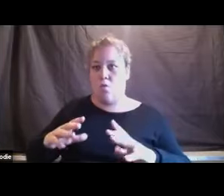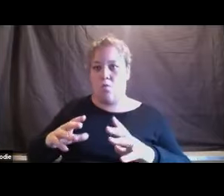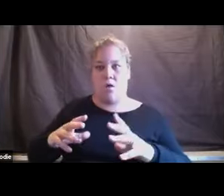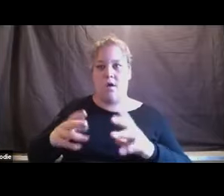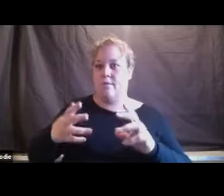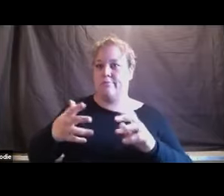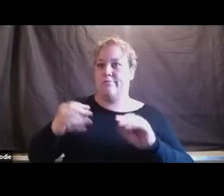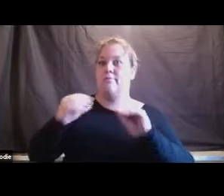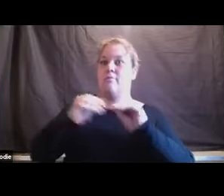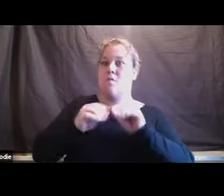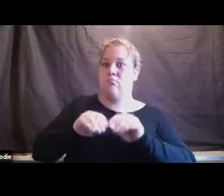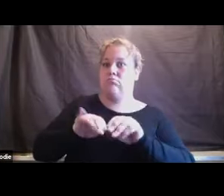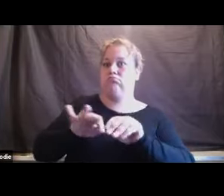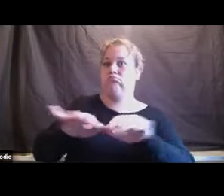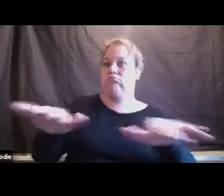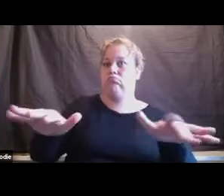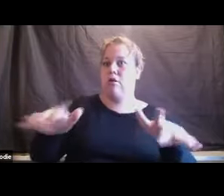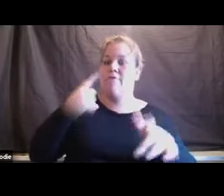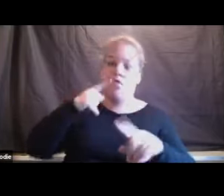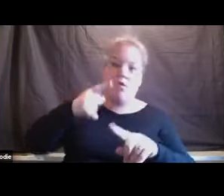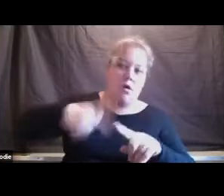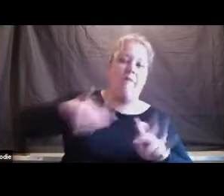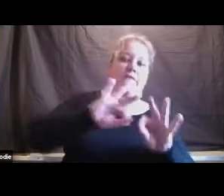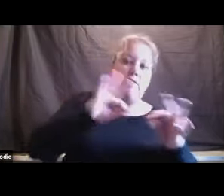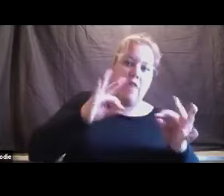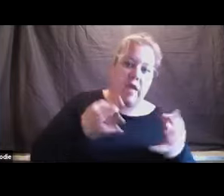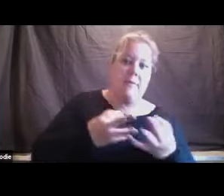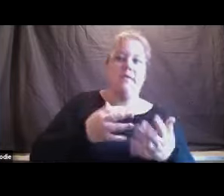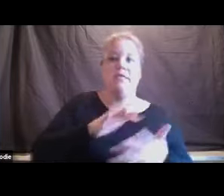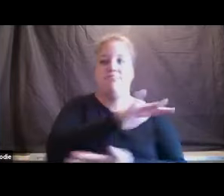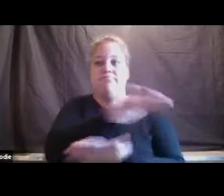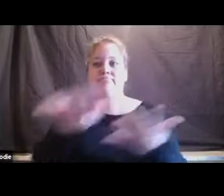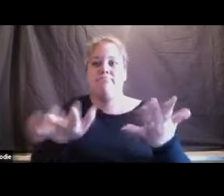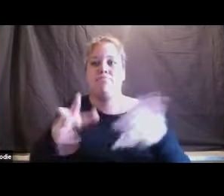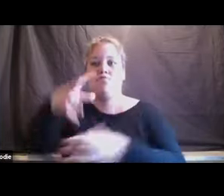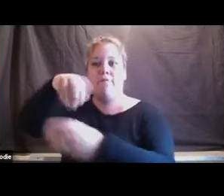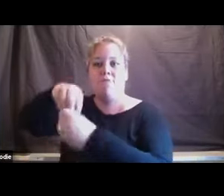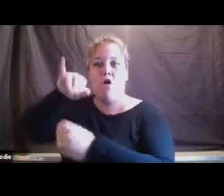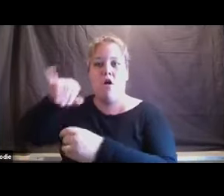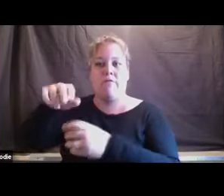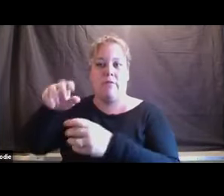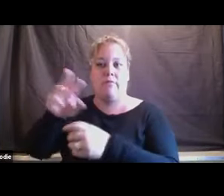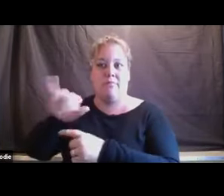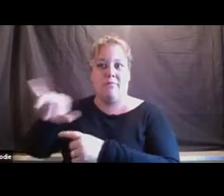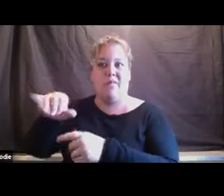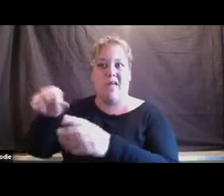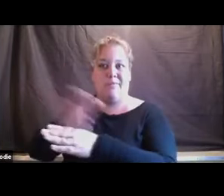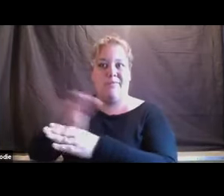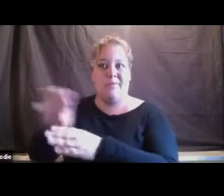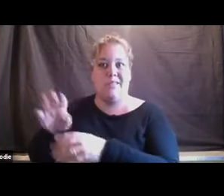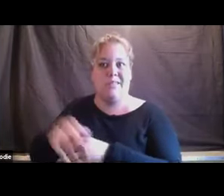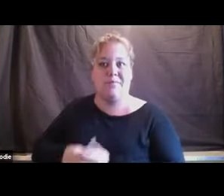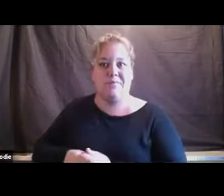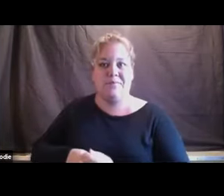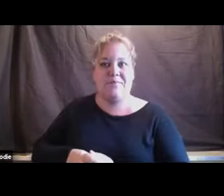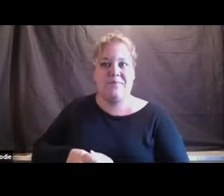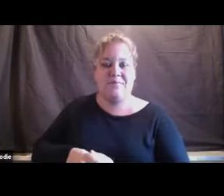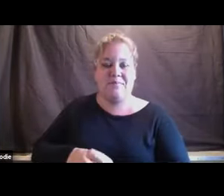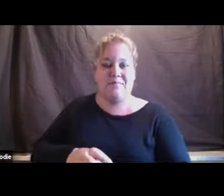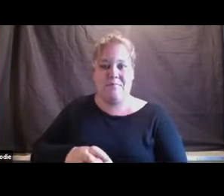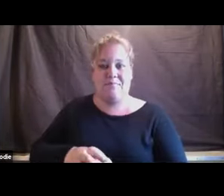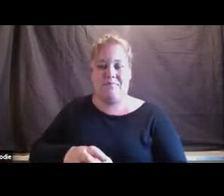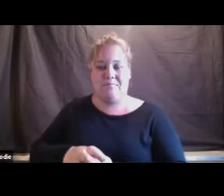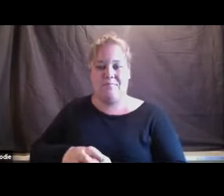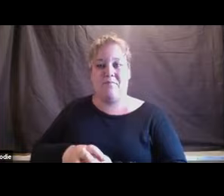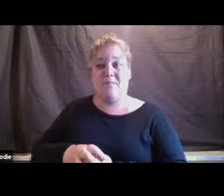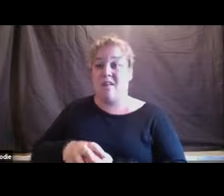spread to the families that are in those sites and the workers that work there. And I think